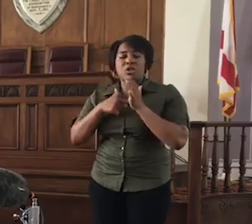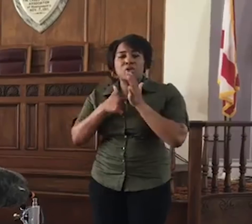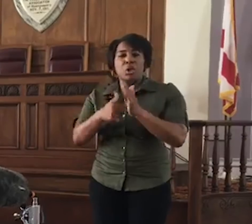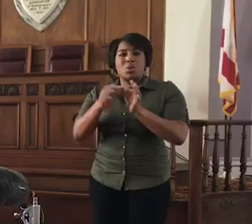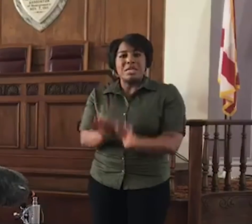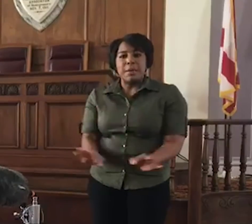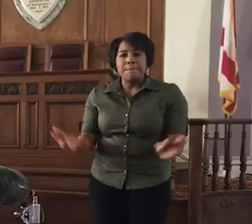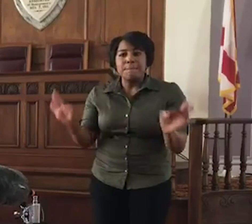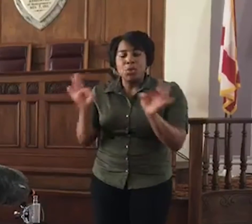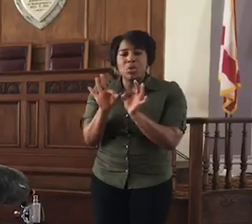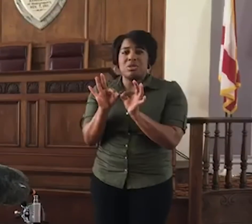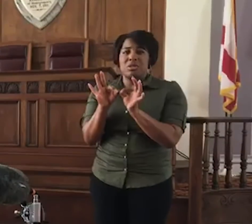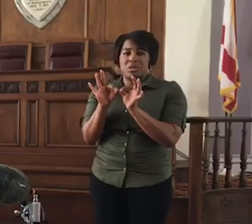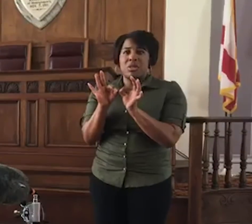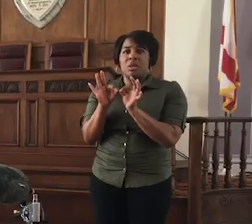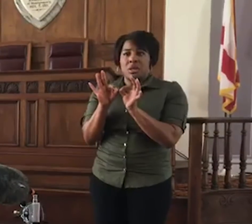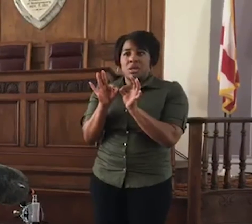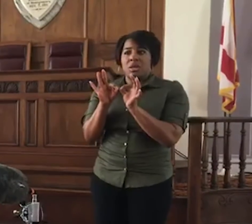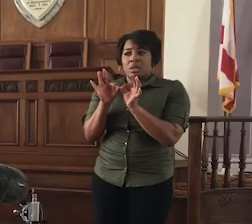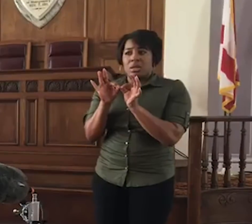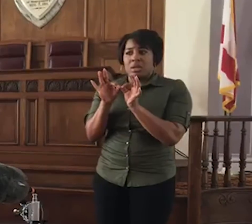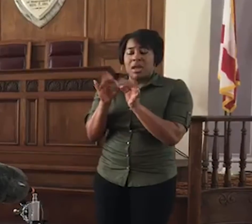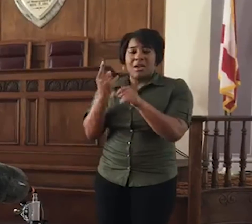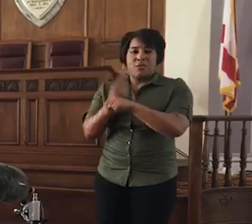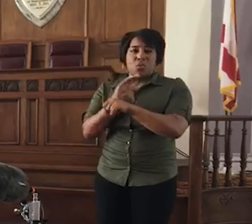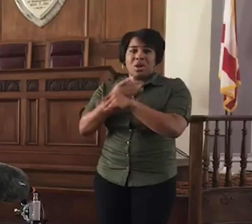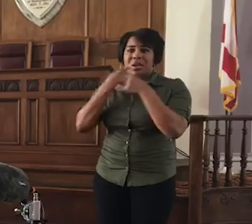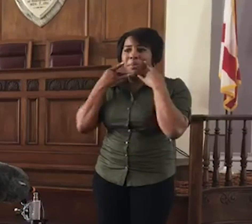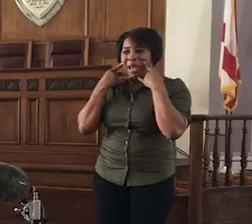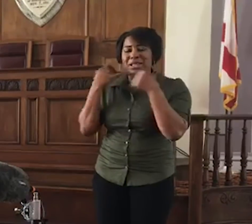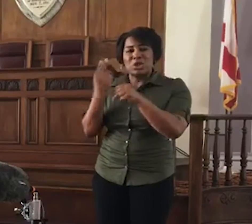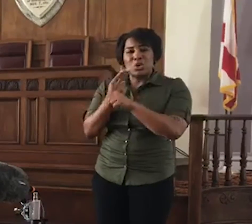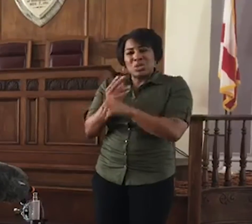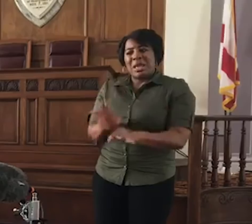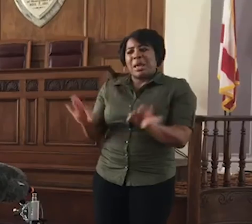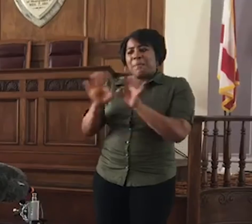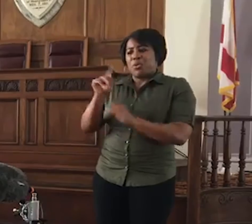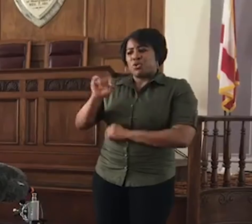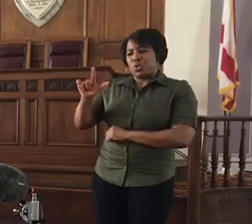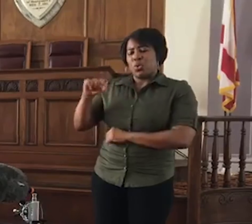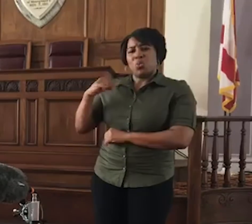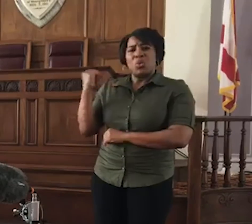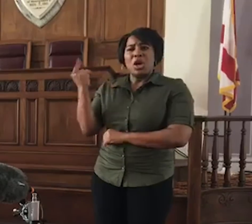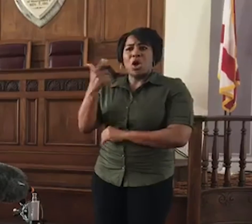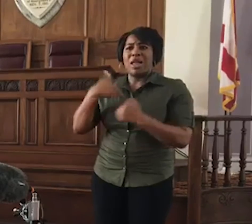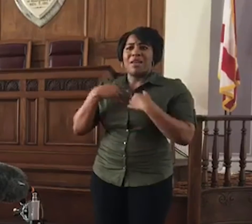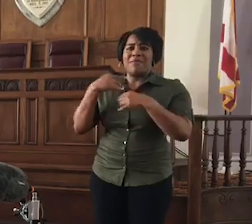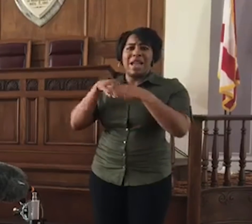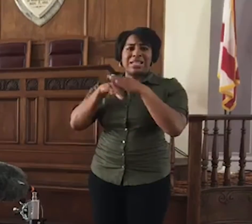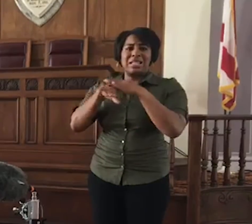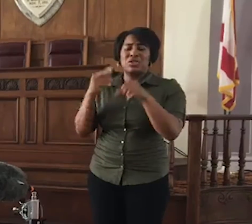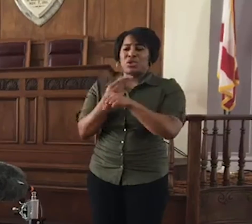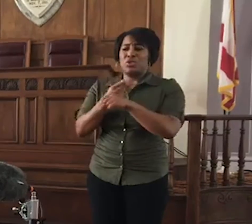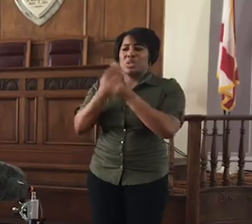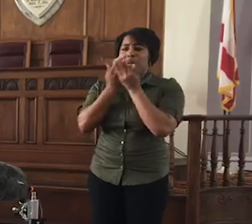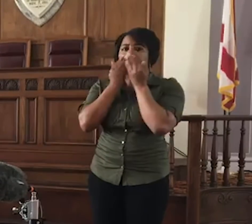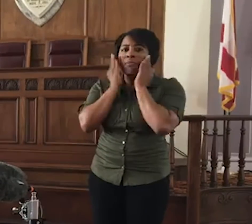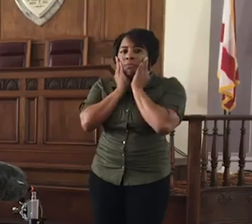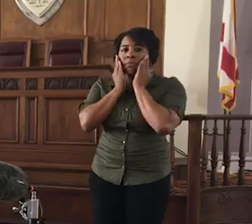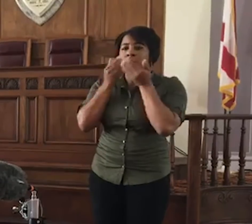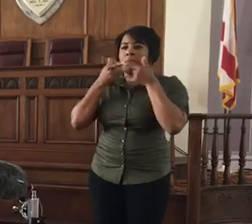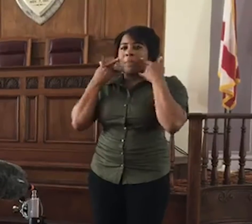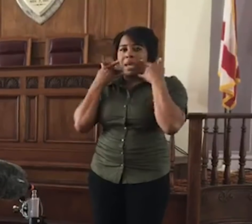urgency of engaging this important tool that we all have access to. That's a face covering.